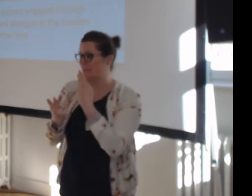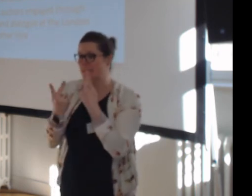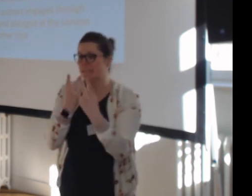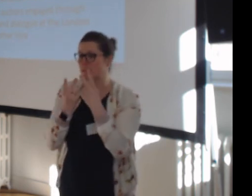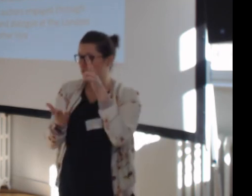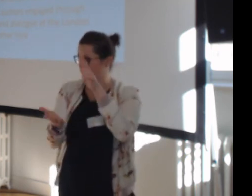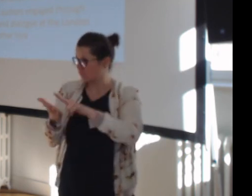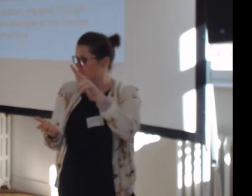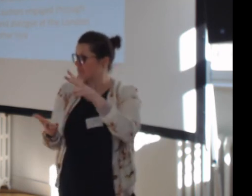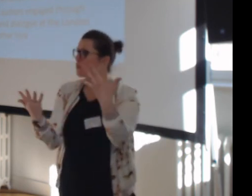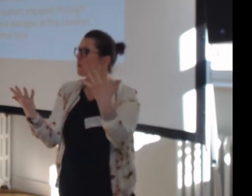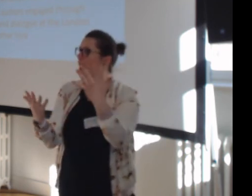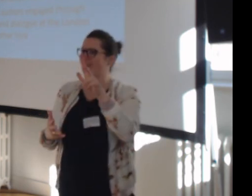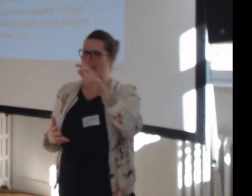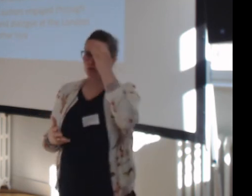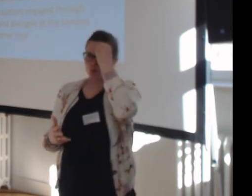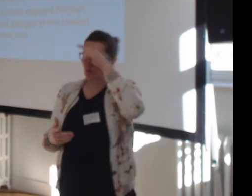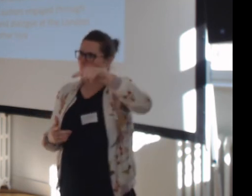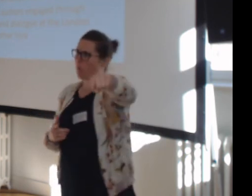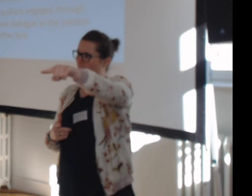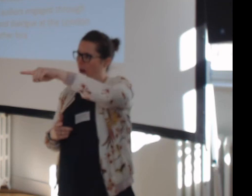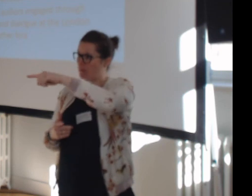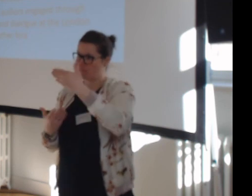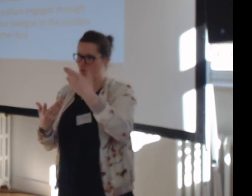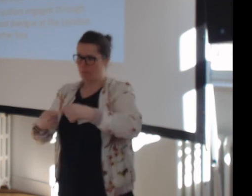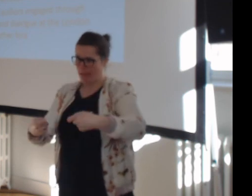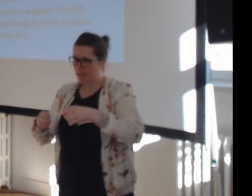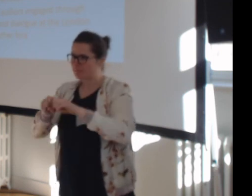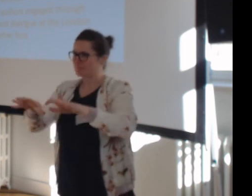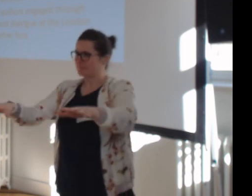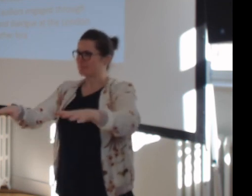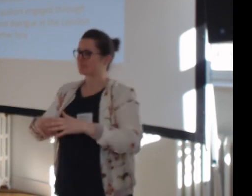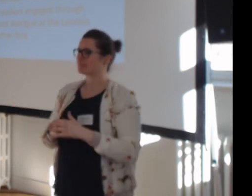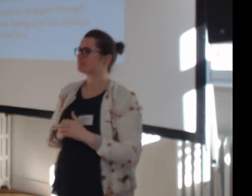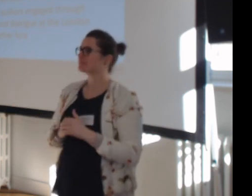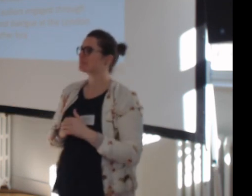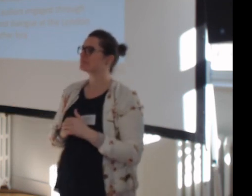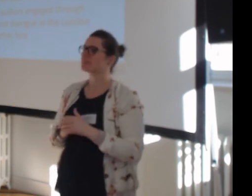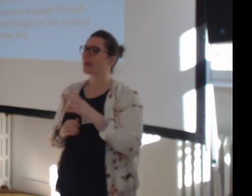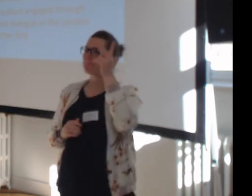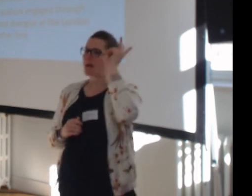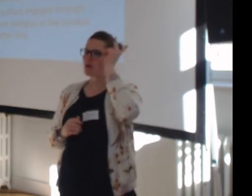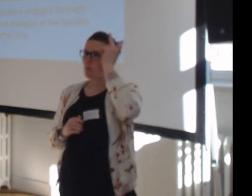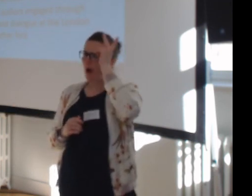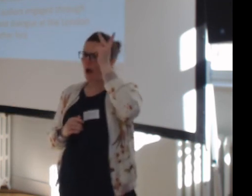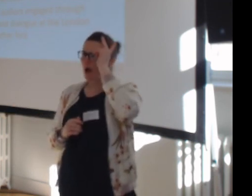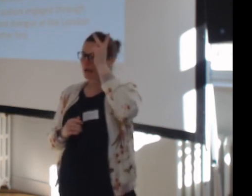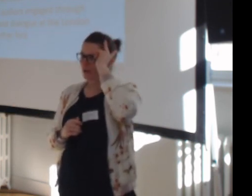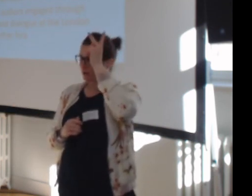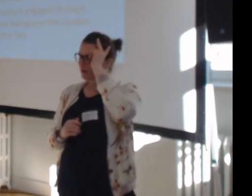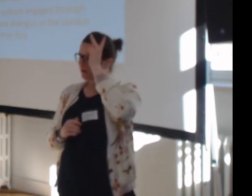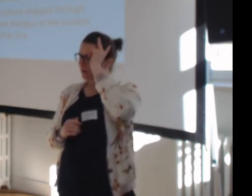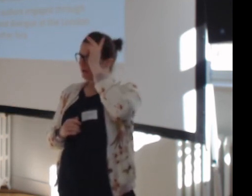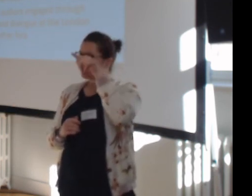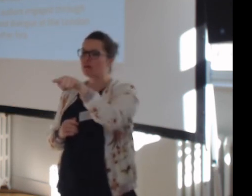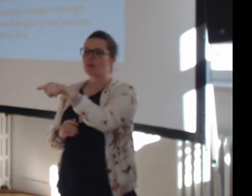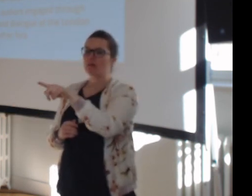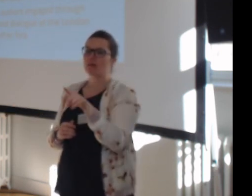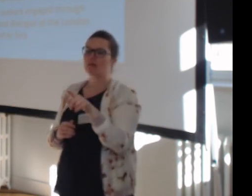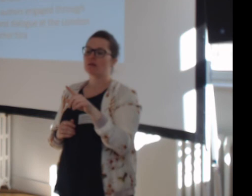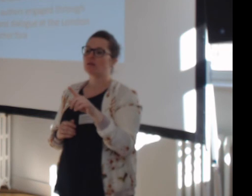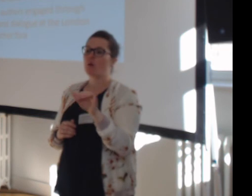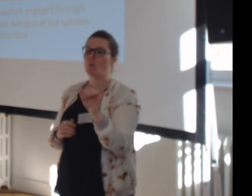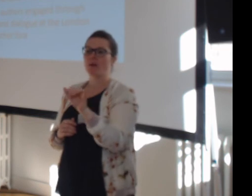validated in 30 schools. That's starting just now. In Paraguay, to meet the need and the real